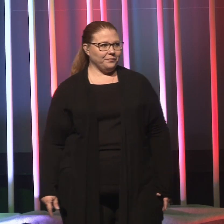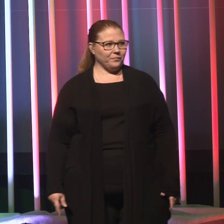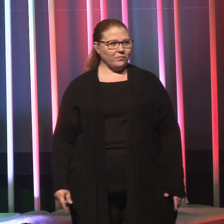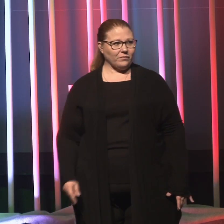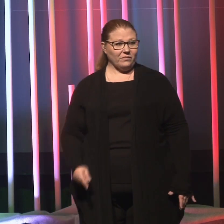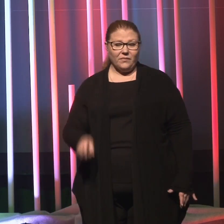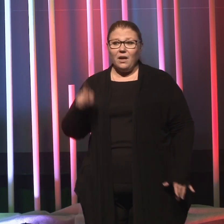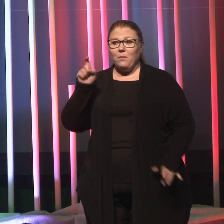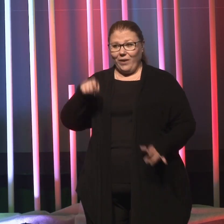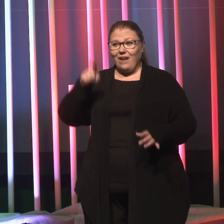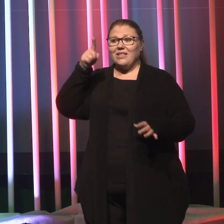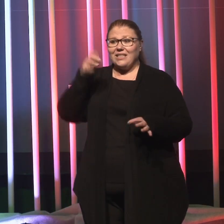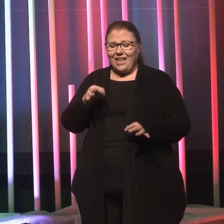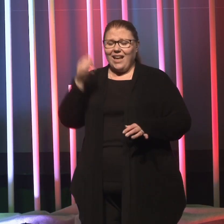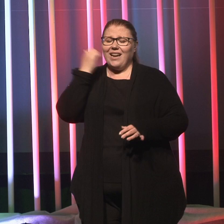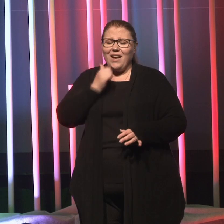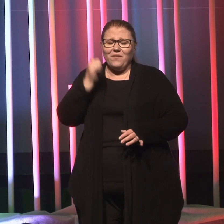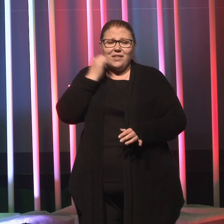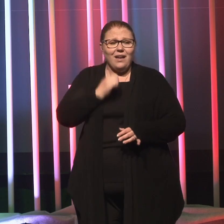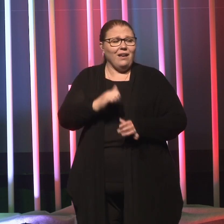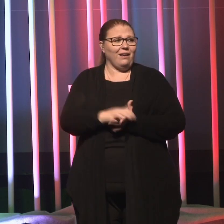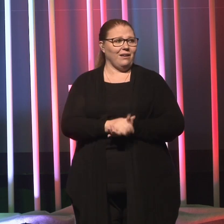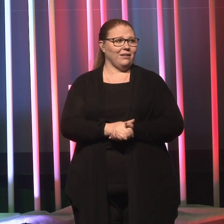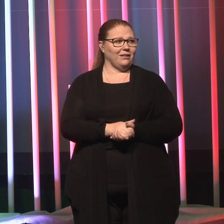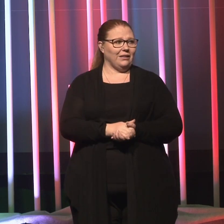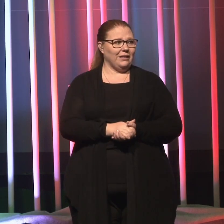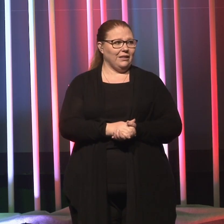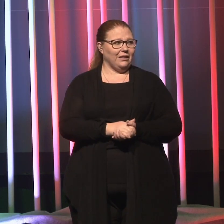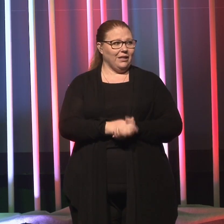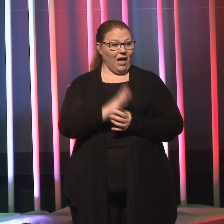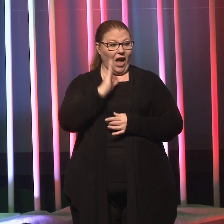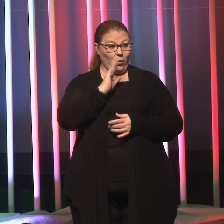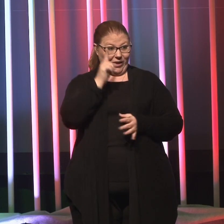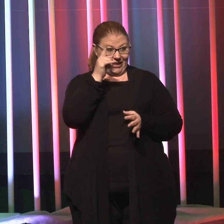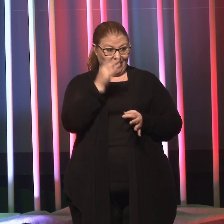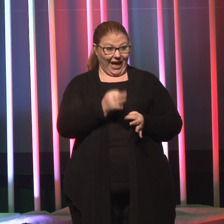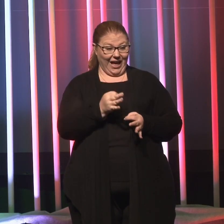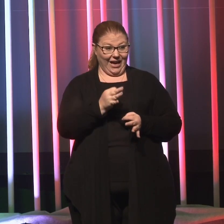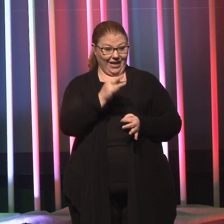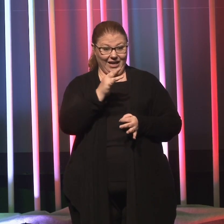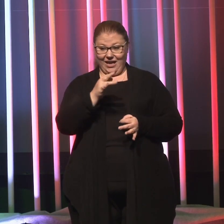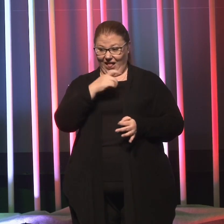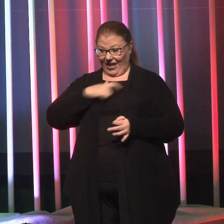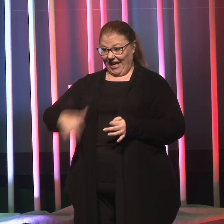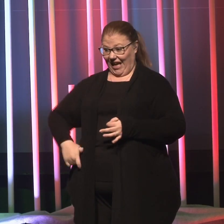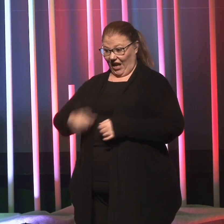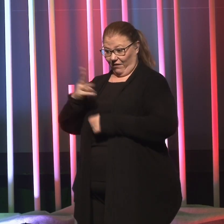But we have to make that choice every day. Will I choose the king of this world